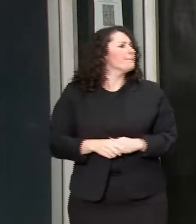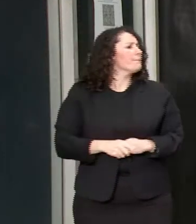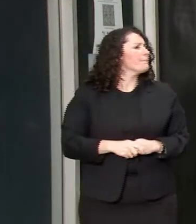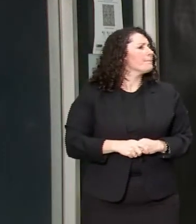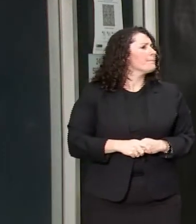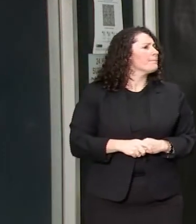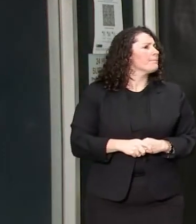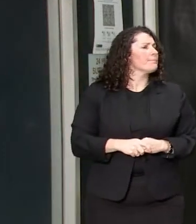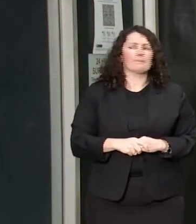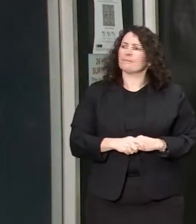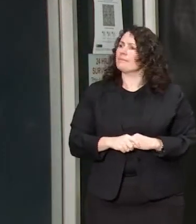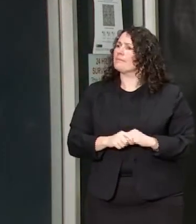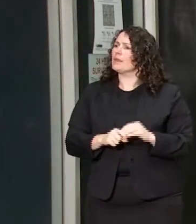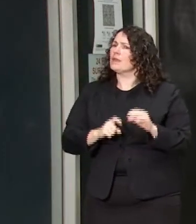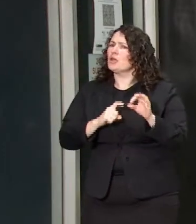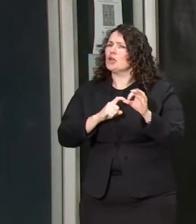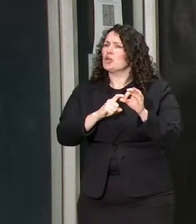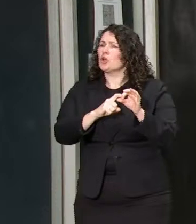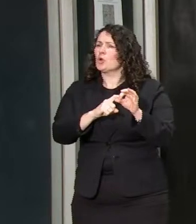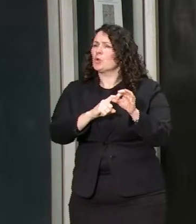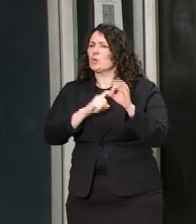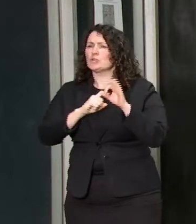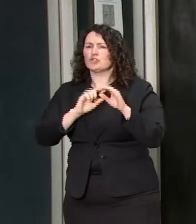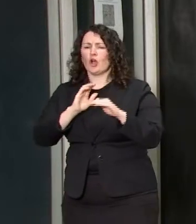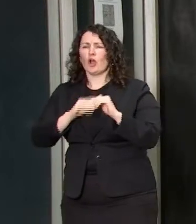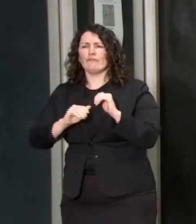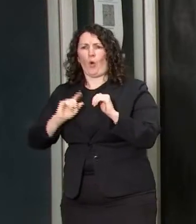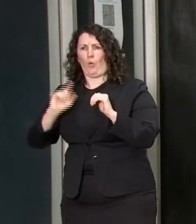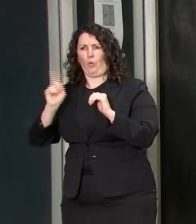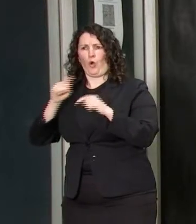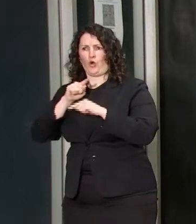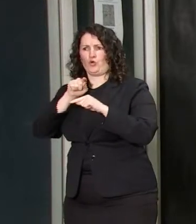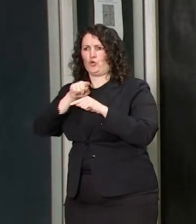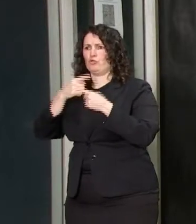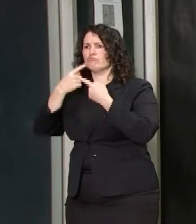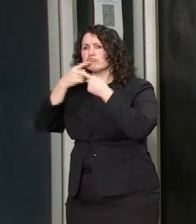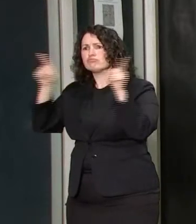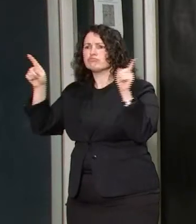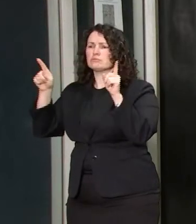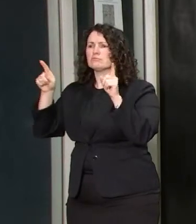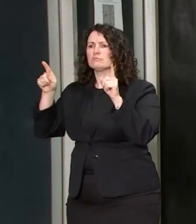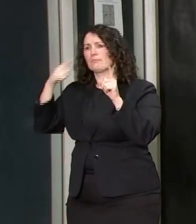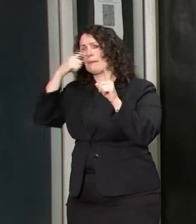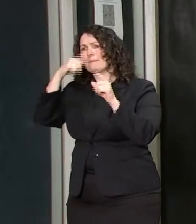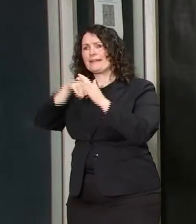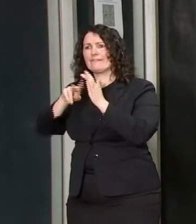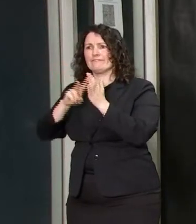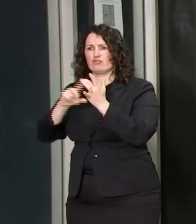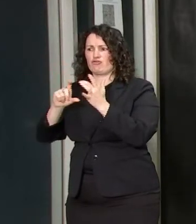everyday Victorians. I guess so. I think people look at the circumstances for their